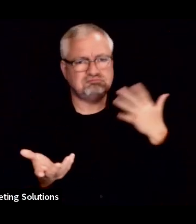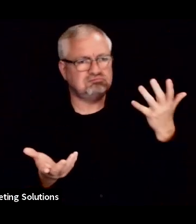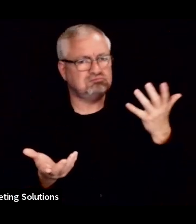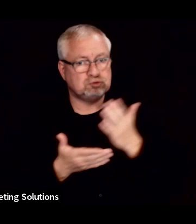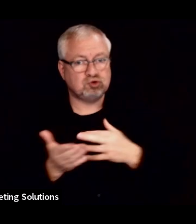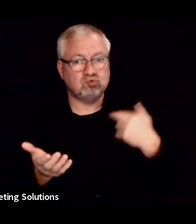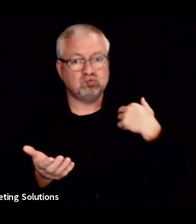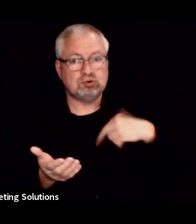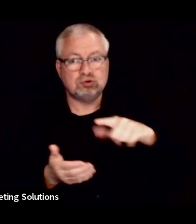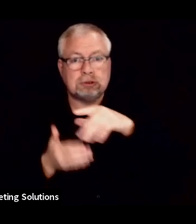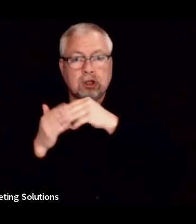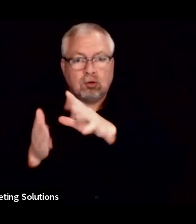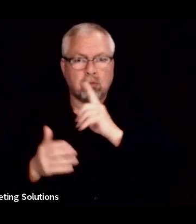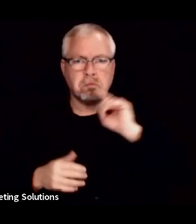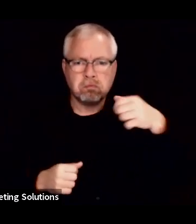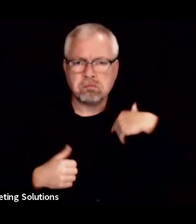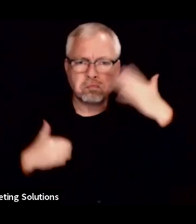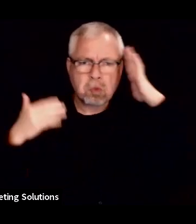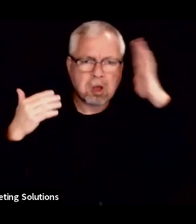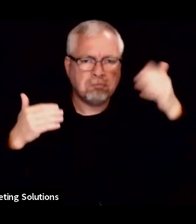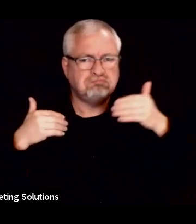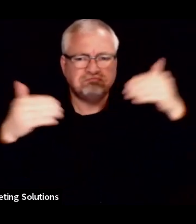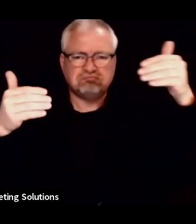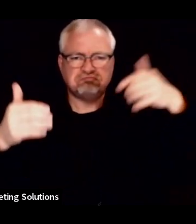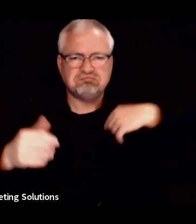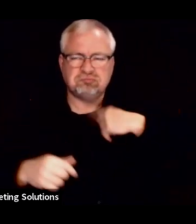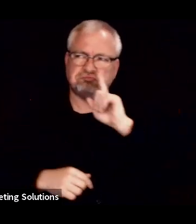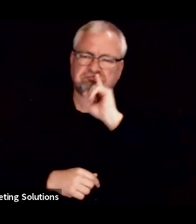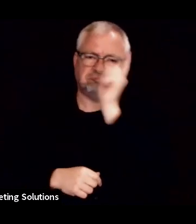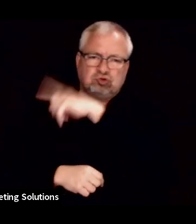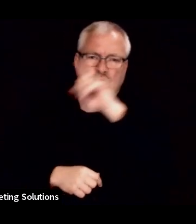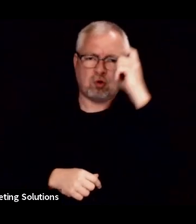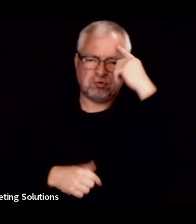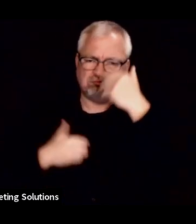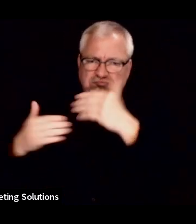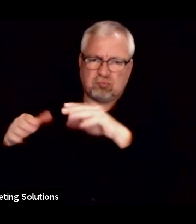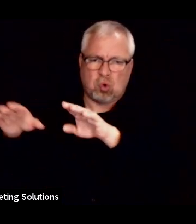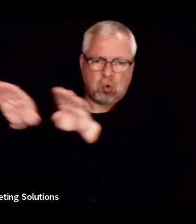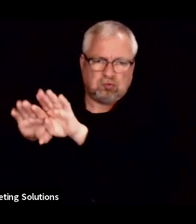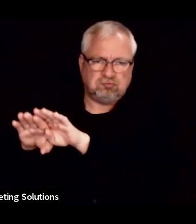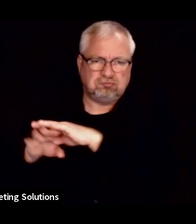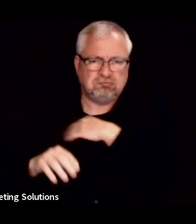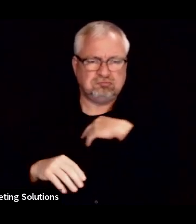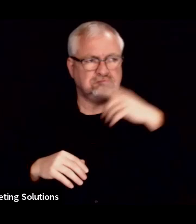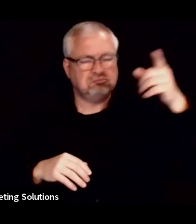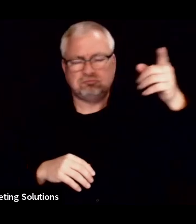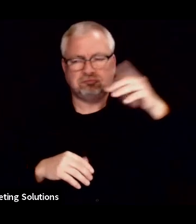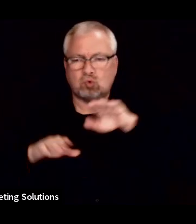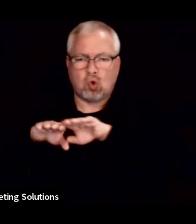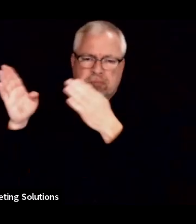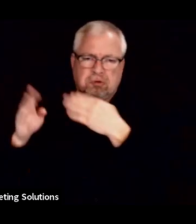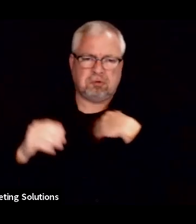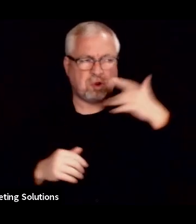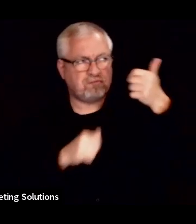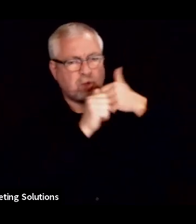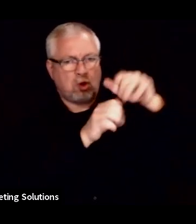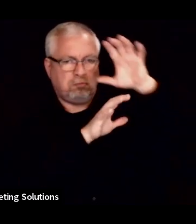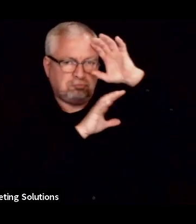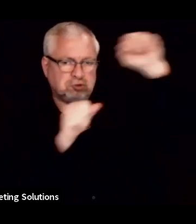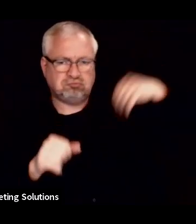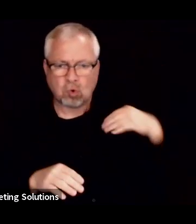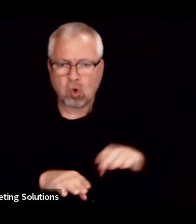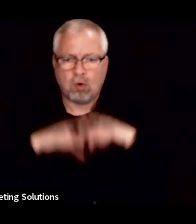tell Minnesotans as far as where the state stands on that right now, and in light of all of this going on?